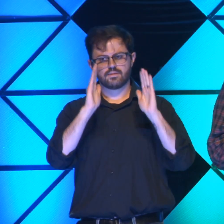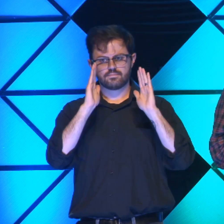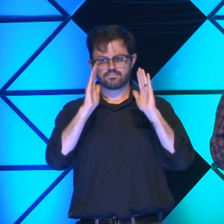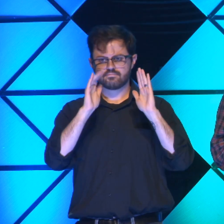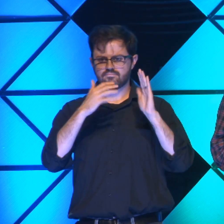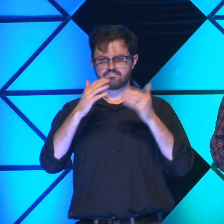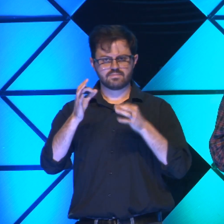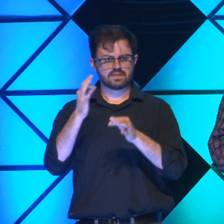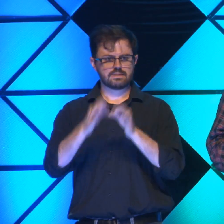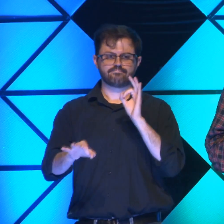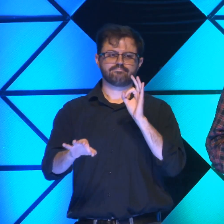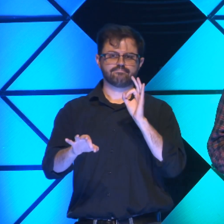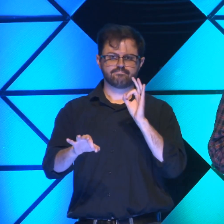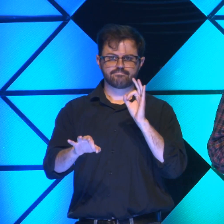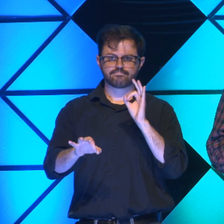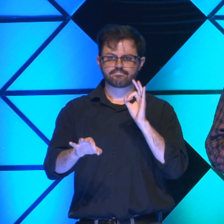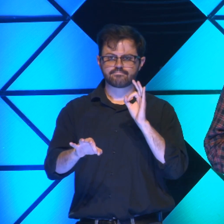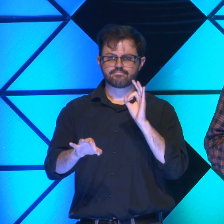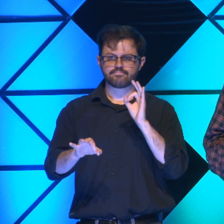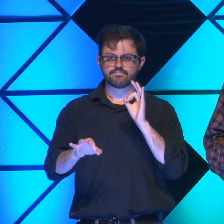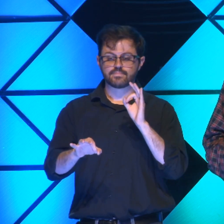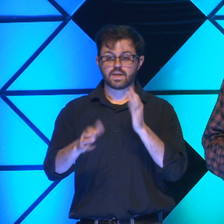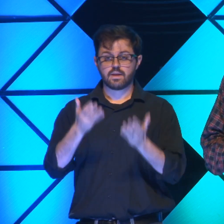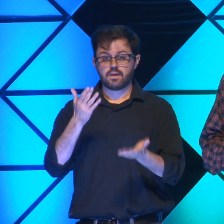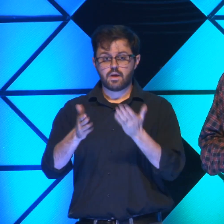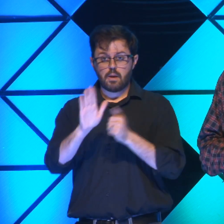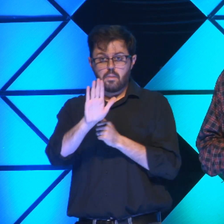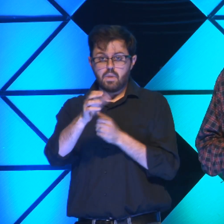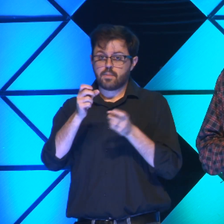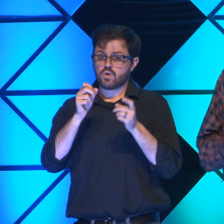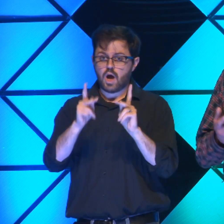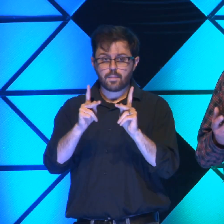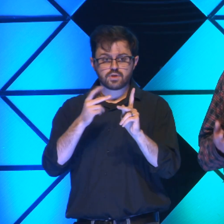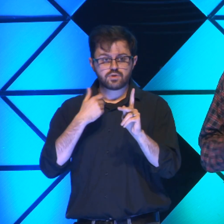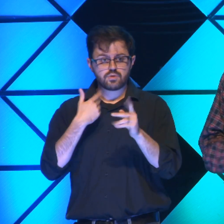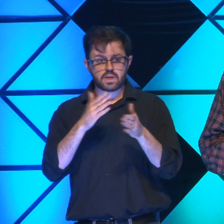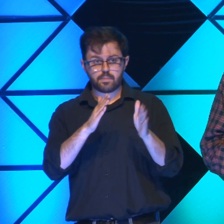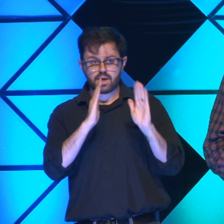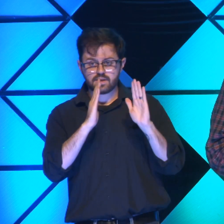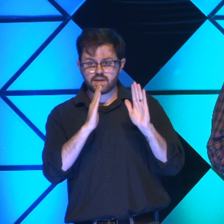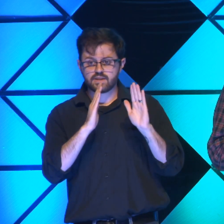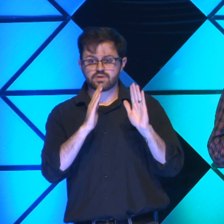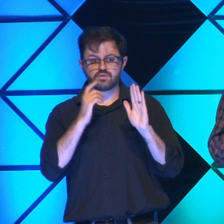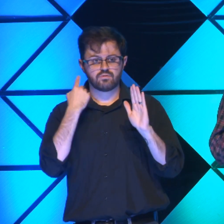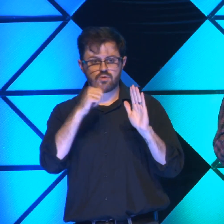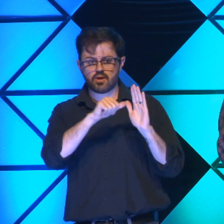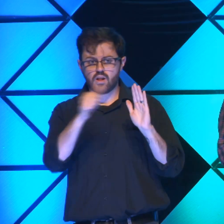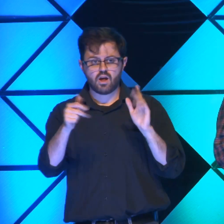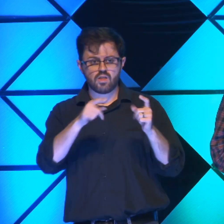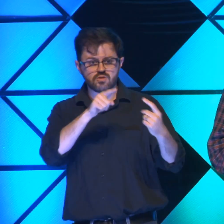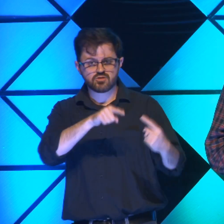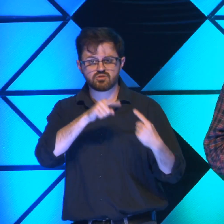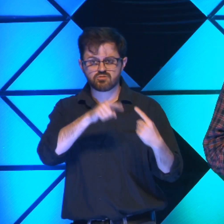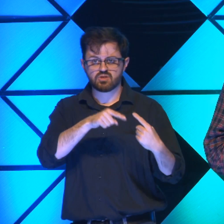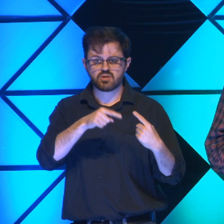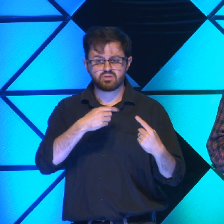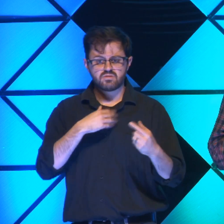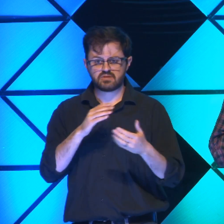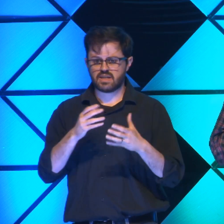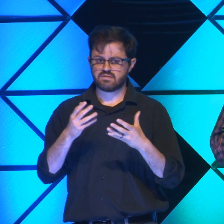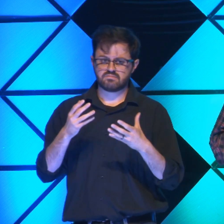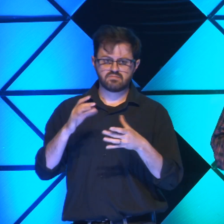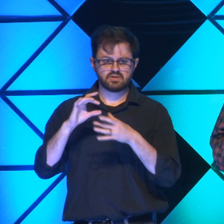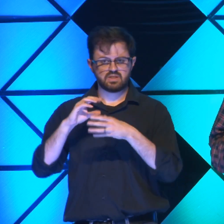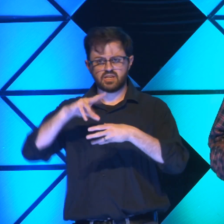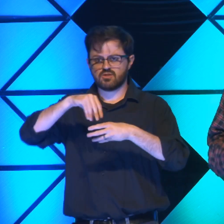Maybe your opportunity to be present on somebody else's road to Emmaus is going to involve overcoming things like modern-day slavery